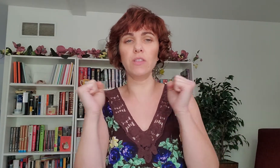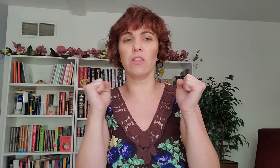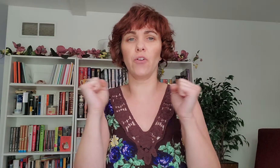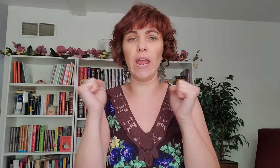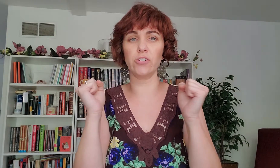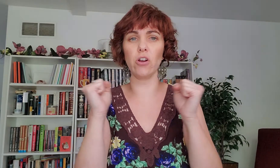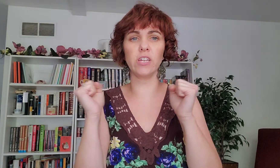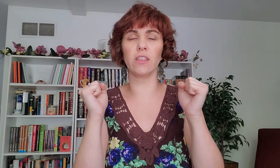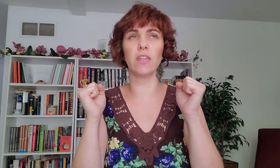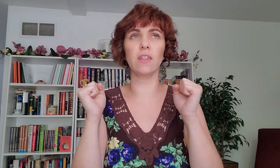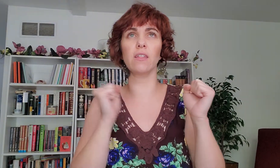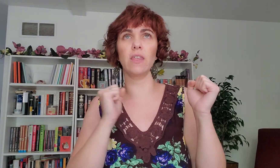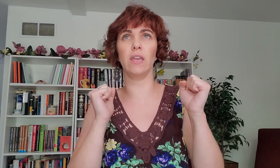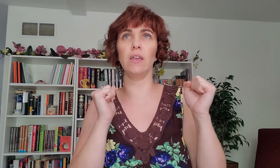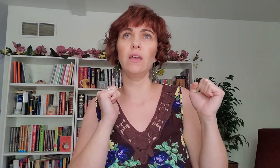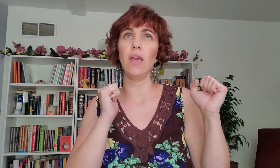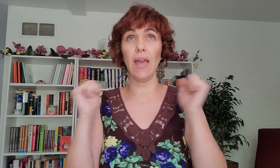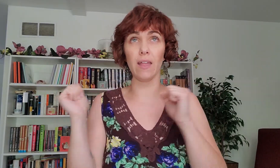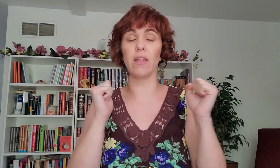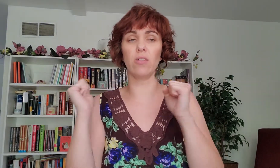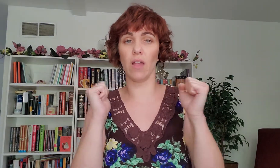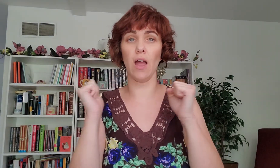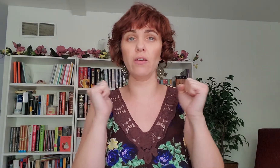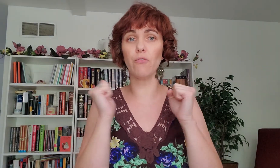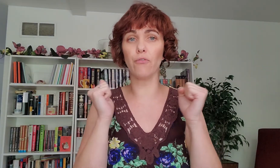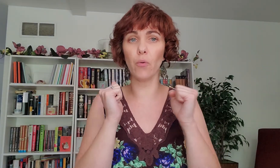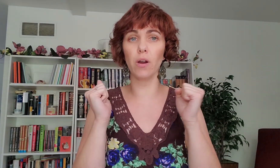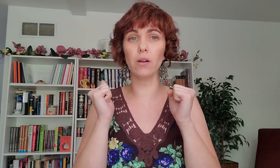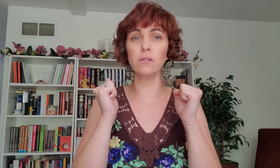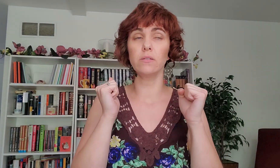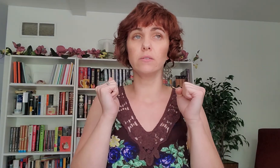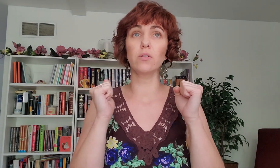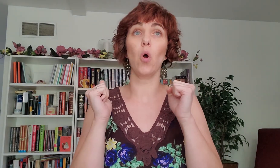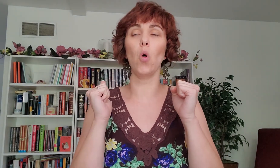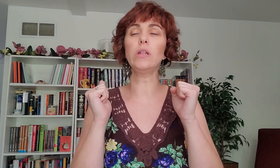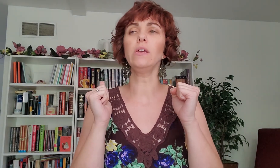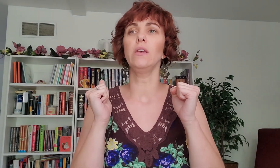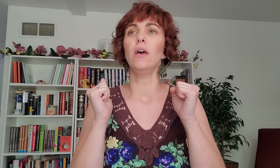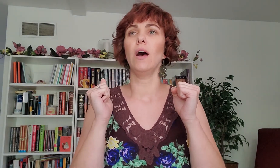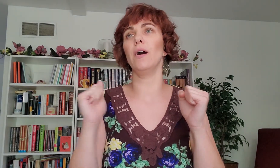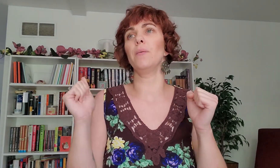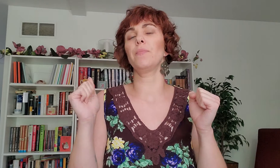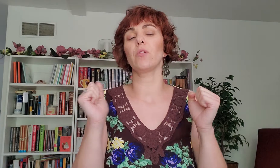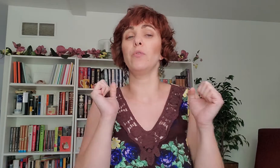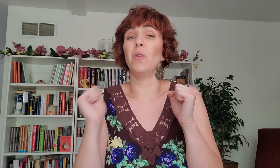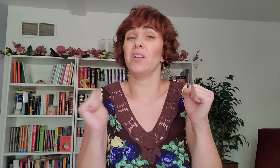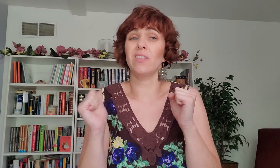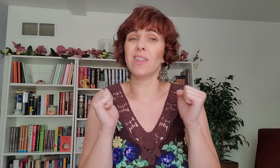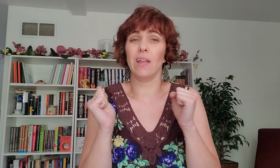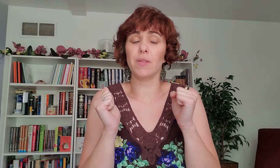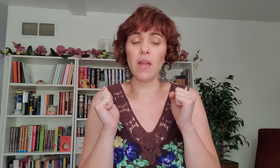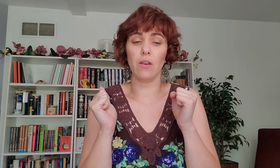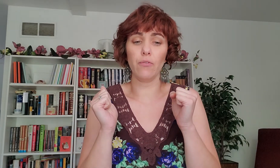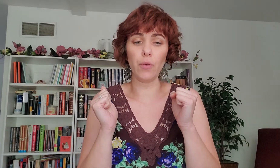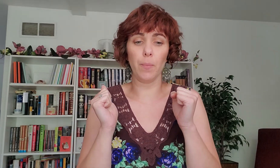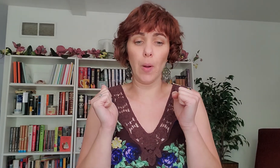for Antarctic. This is the ASL sign for cold. So if you want to do the same sign for